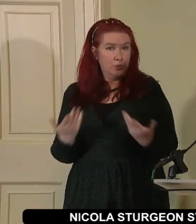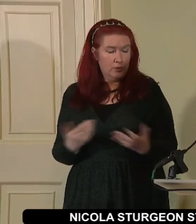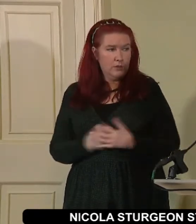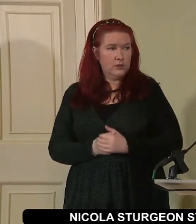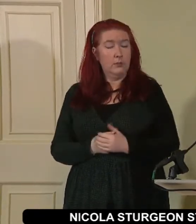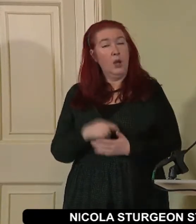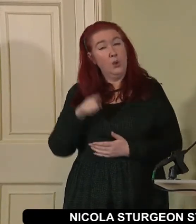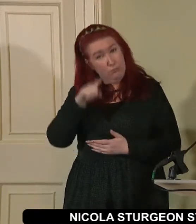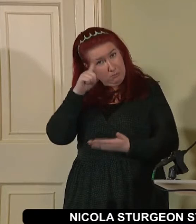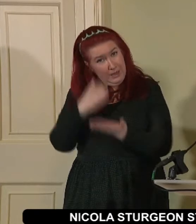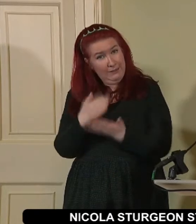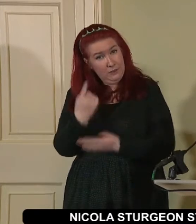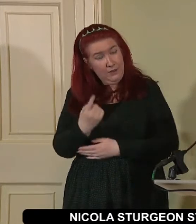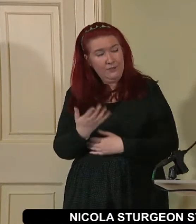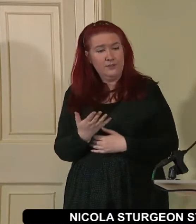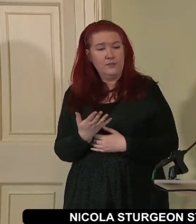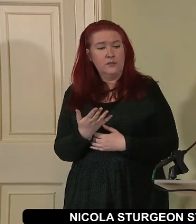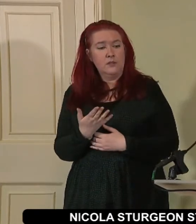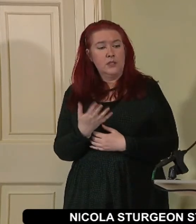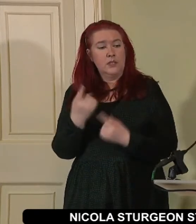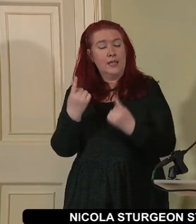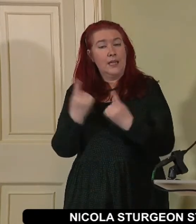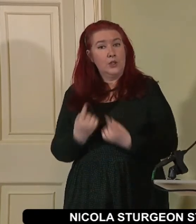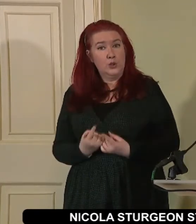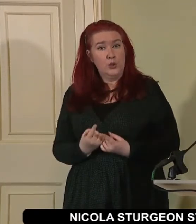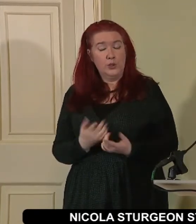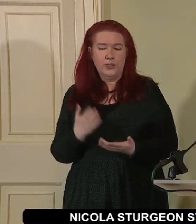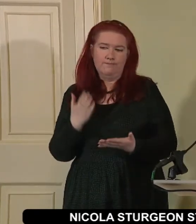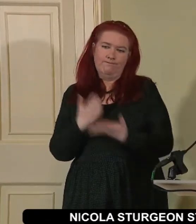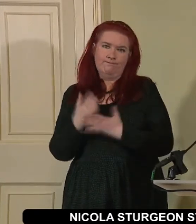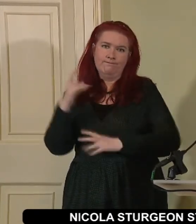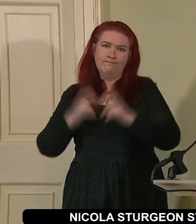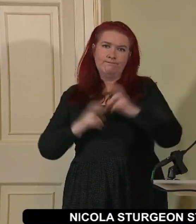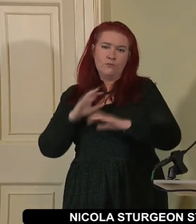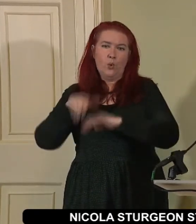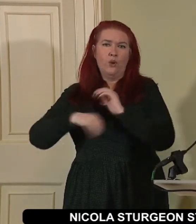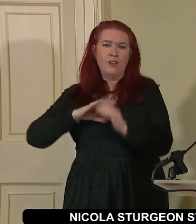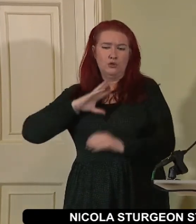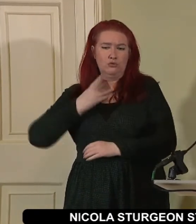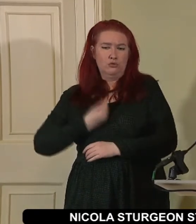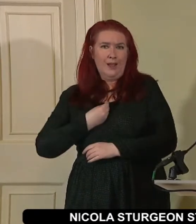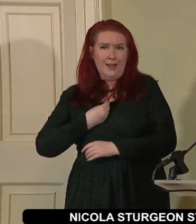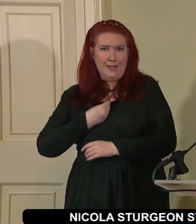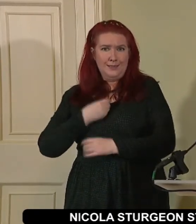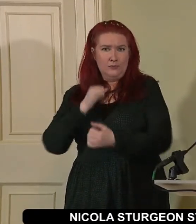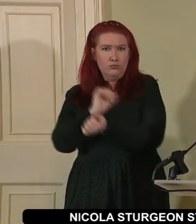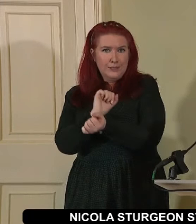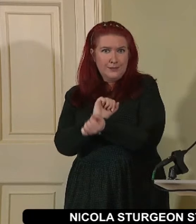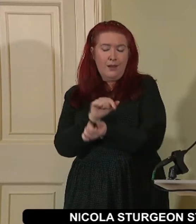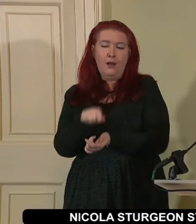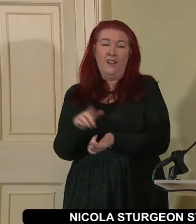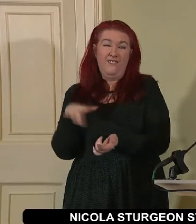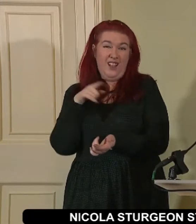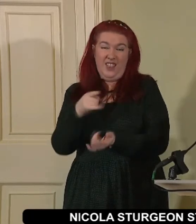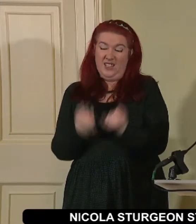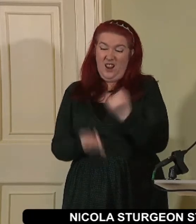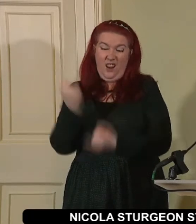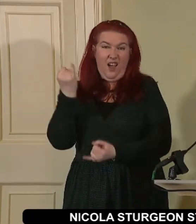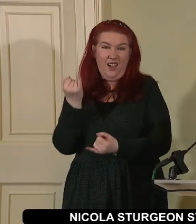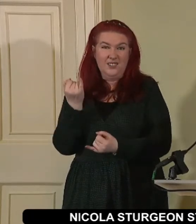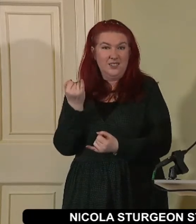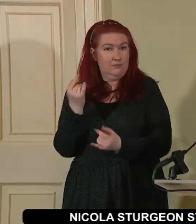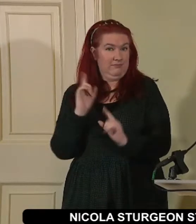you believe, though, that the issues, and particularly the row around transgender prisoners, was the straw that broke the camel's back